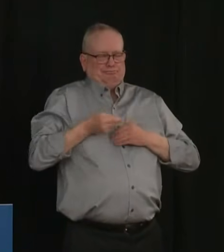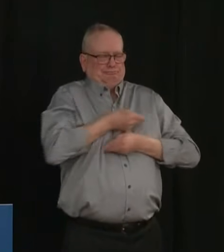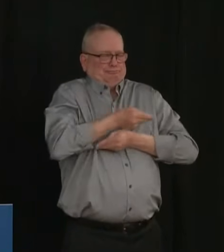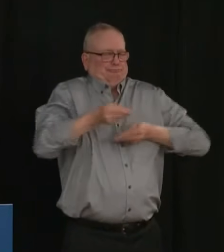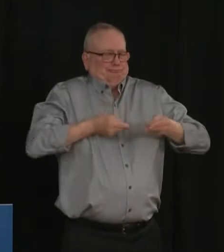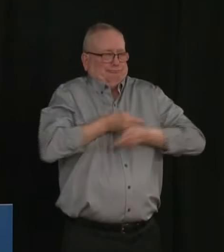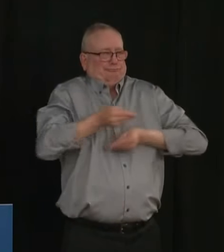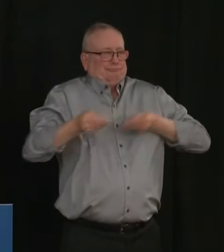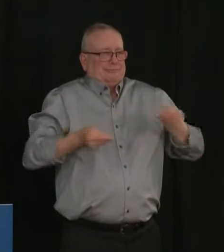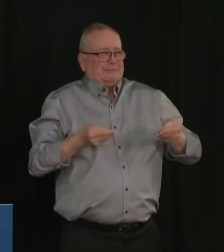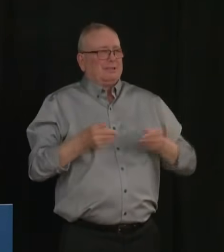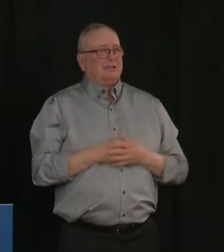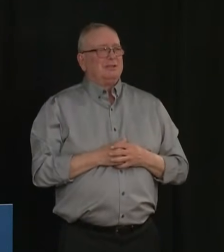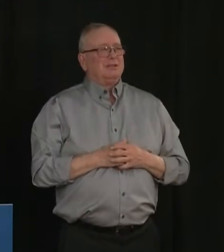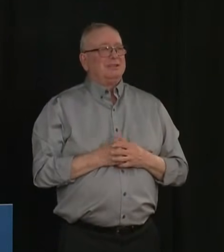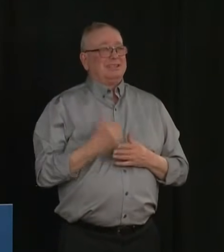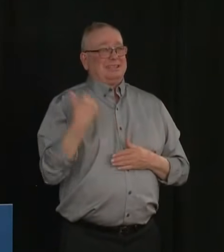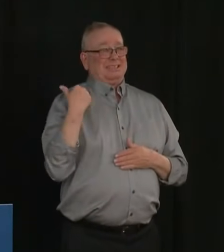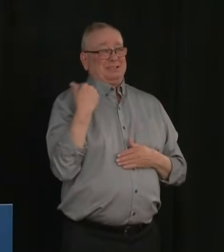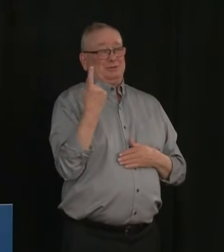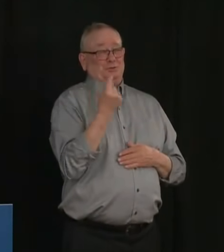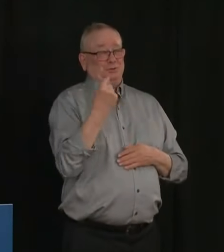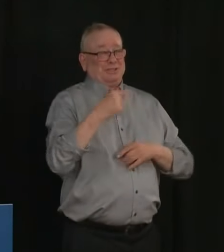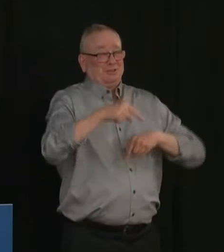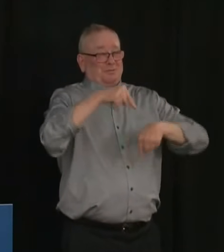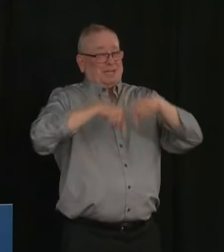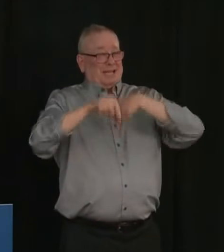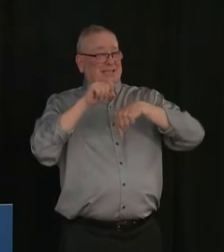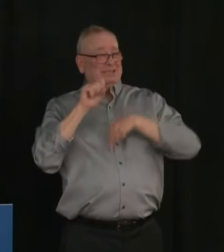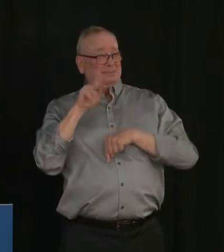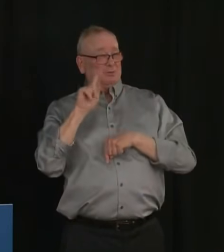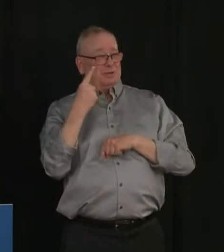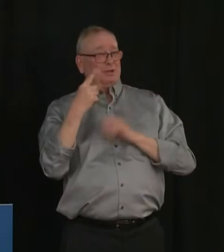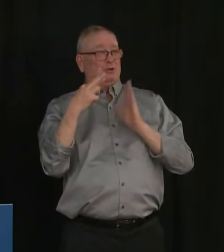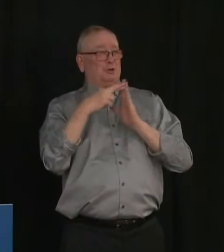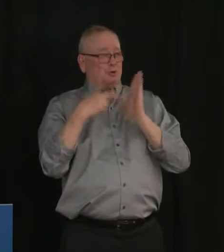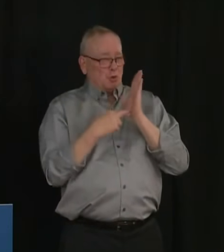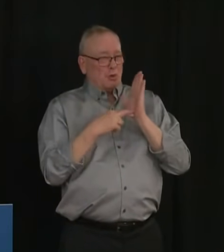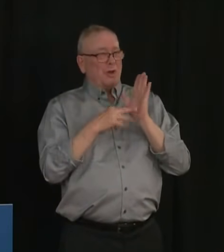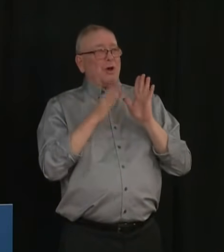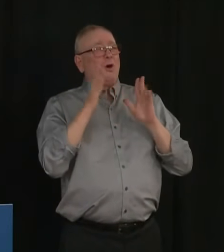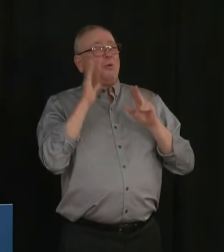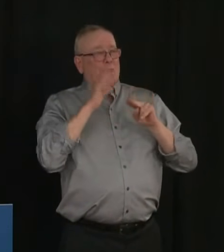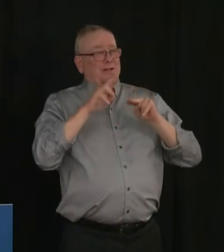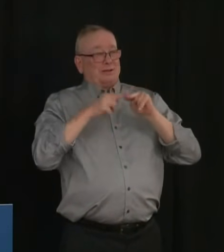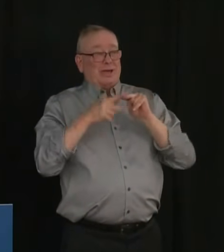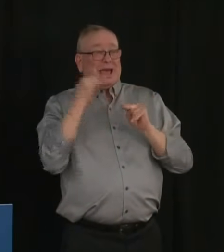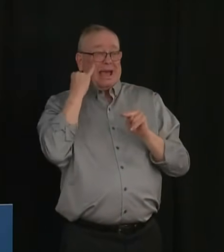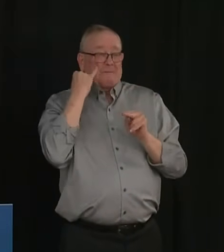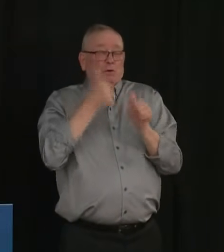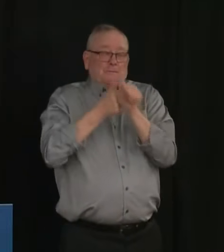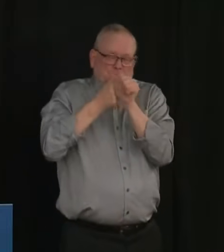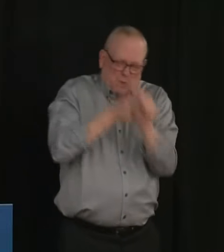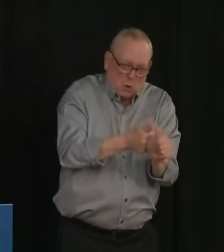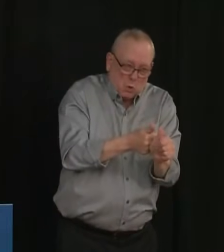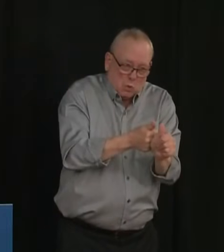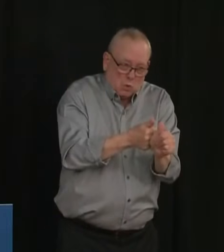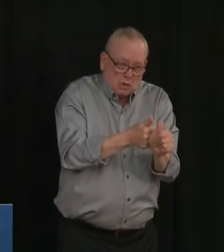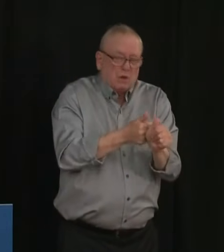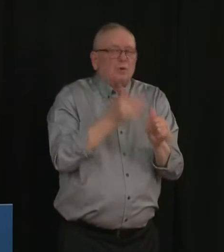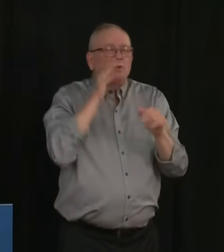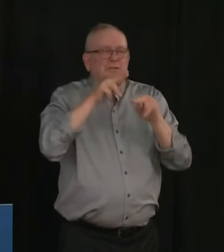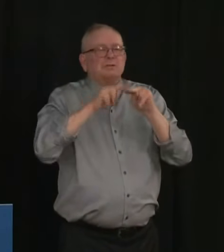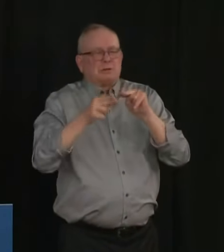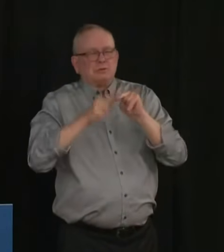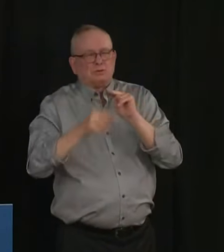Tuesday will bend the curve even for variant strains if we all pull together. We all need to follow them, and the old advice we have heard